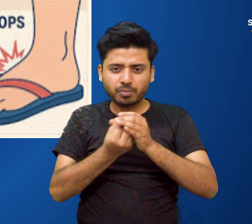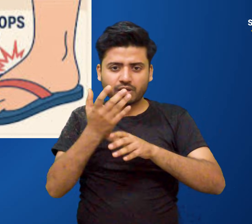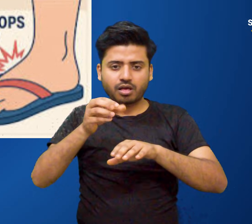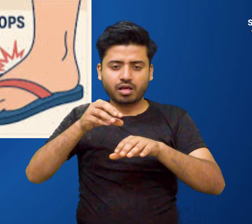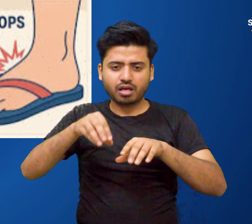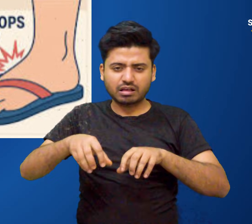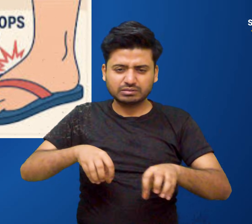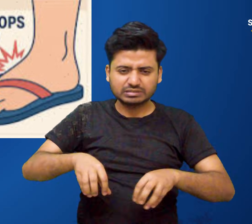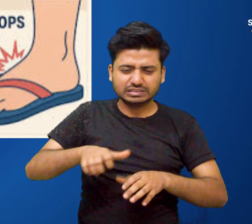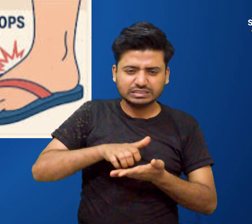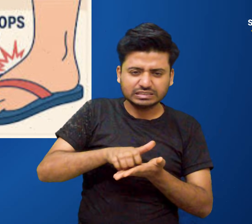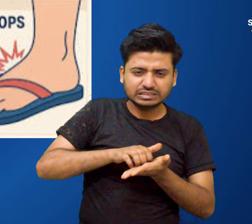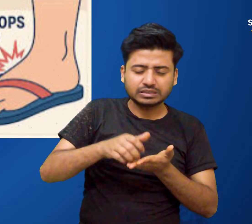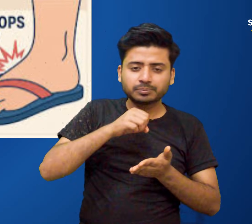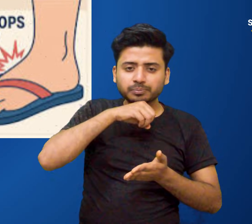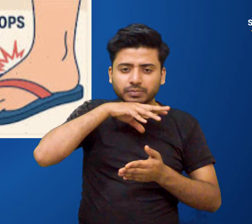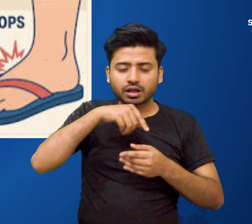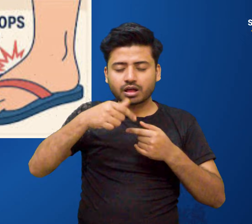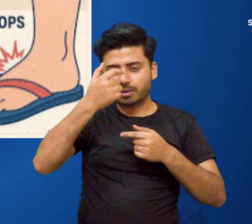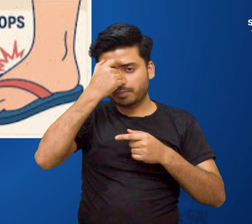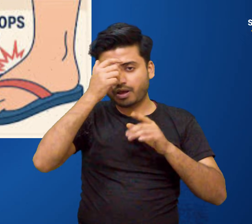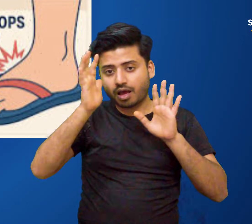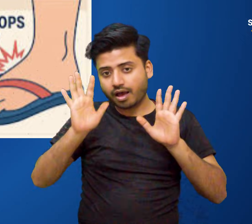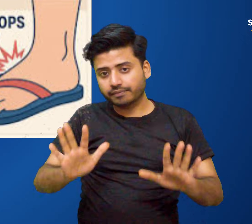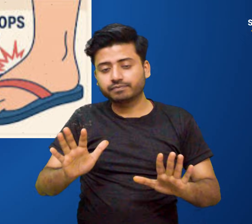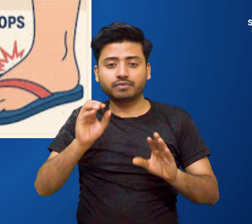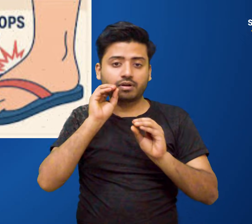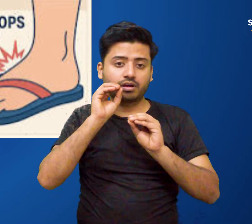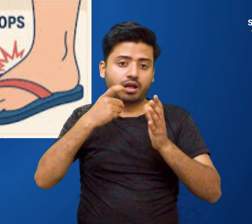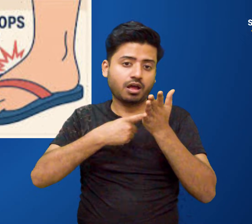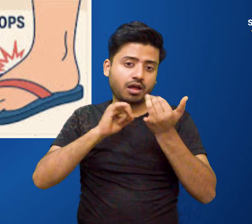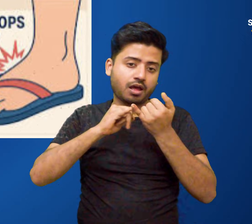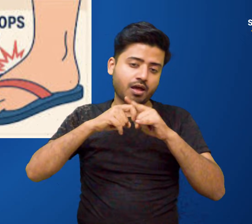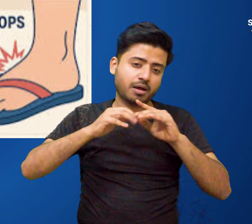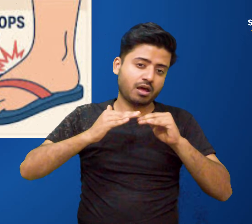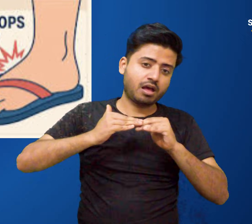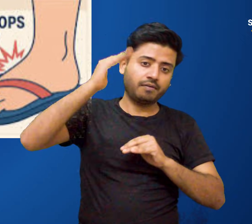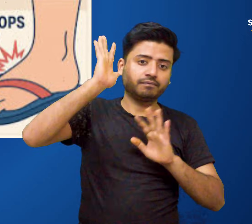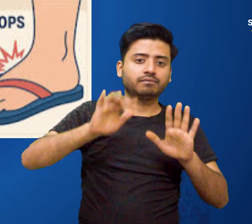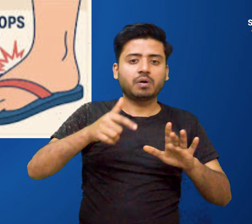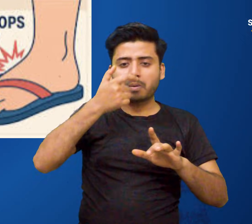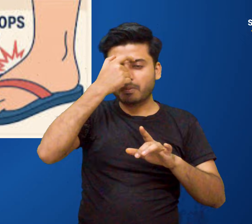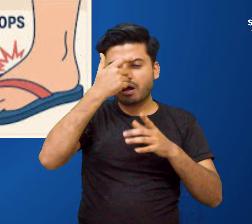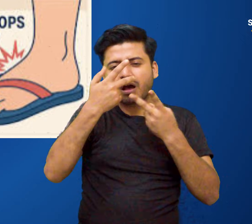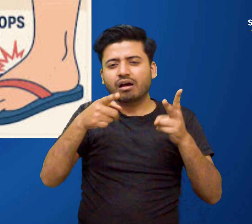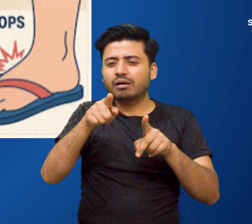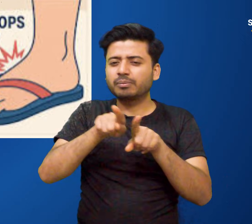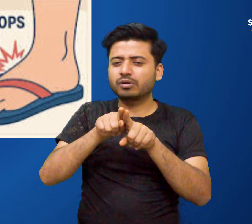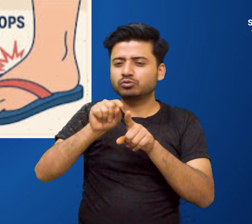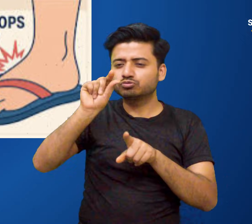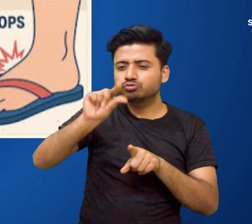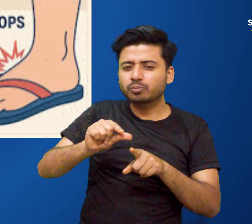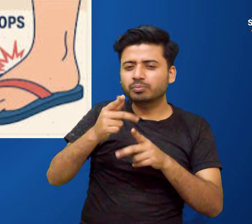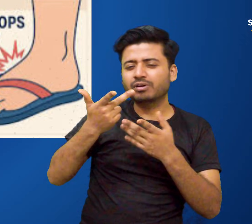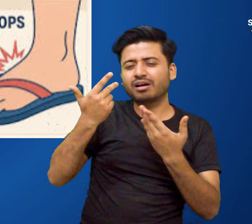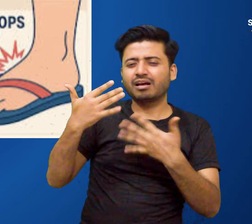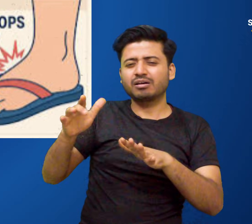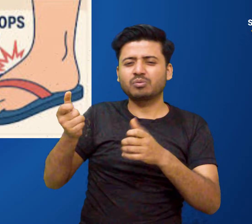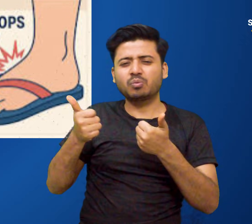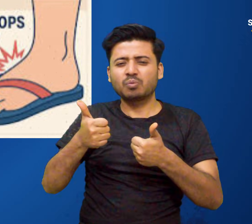hang off the edges of the sole. For more active summer days, podiatrists suggest switching to hiking sandals or slides with contoured